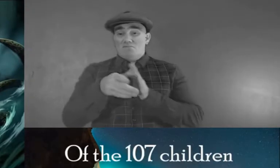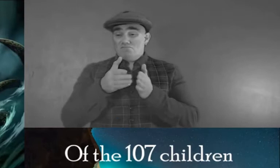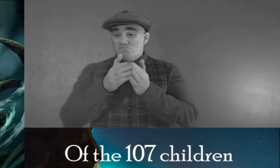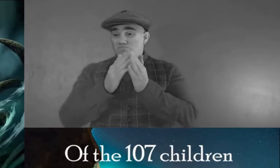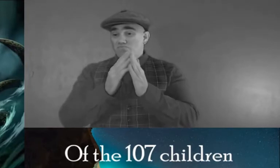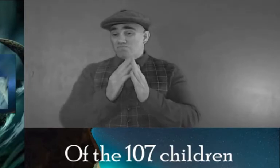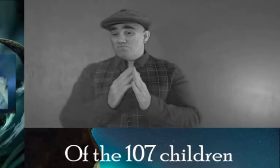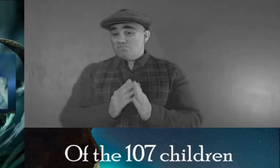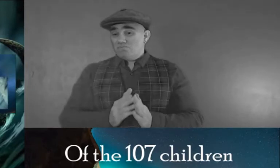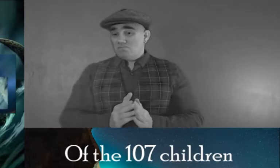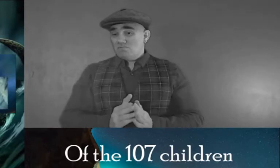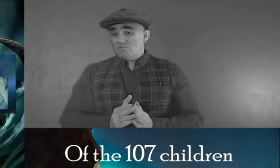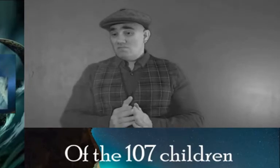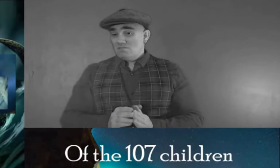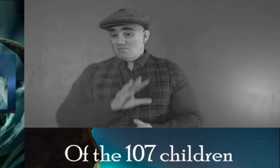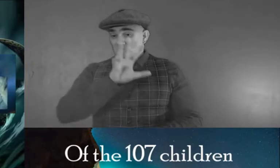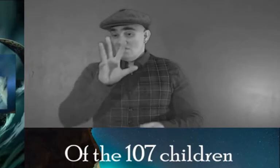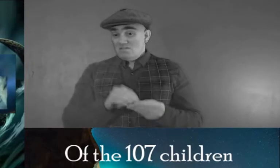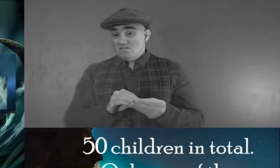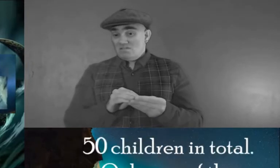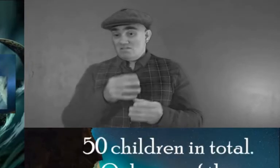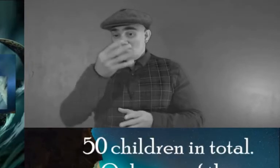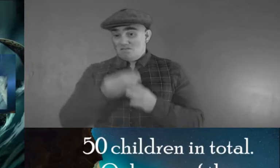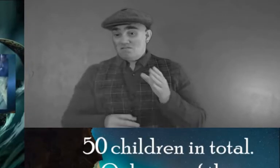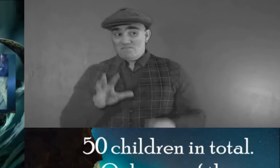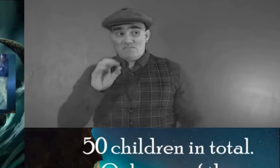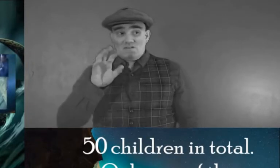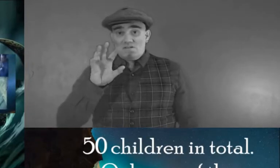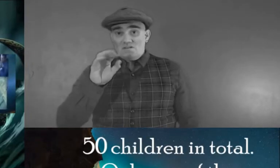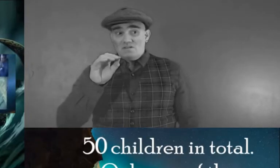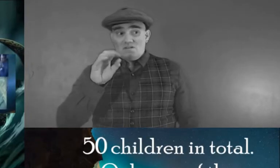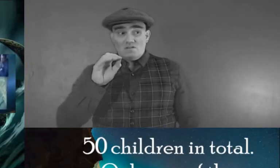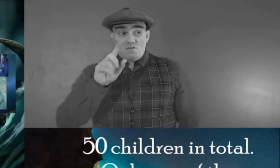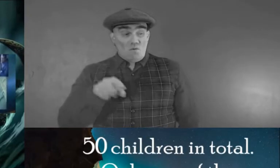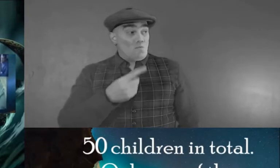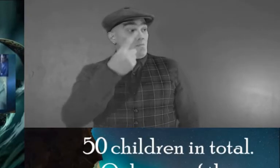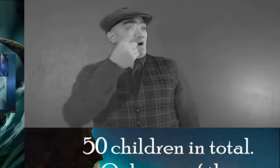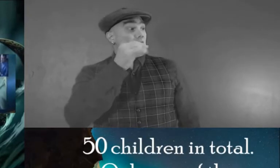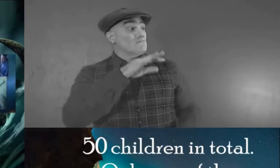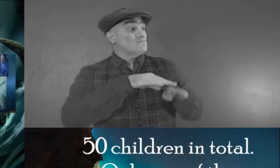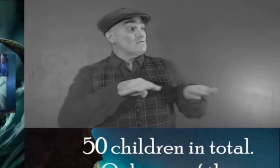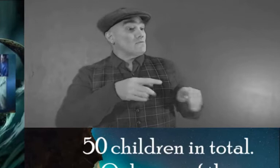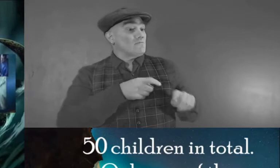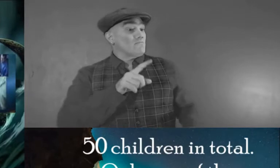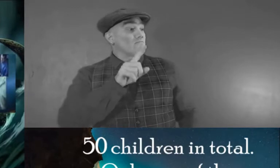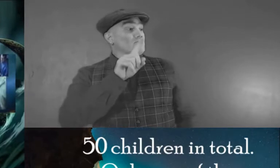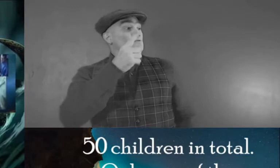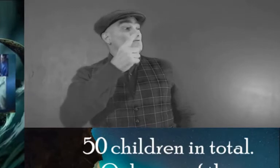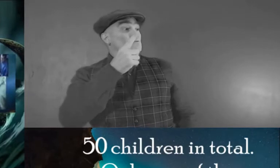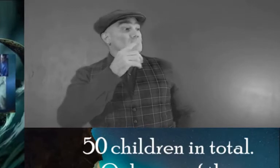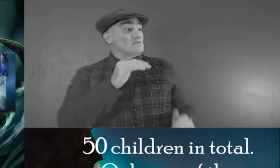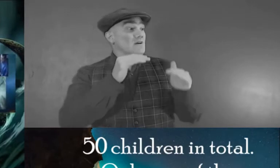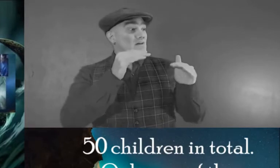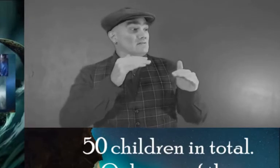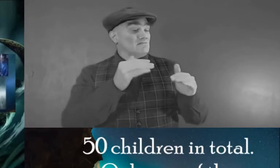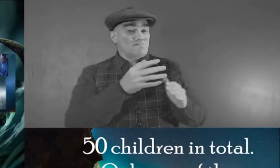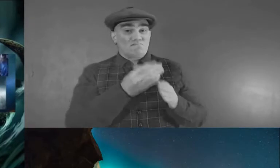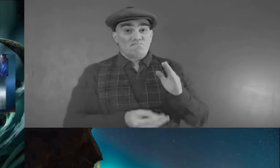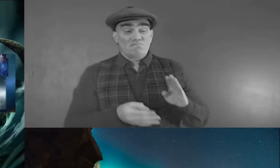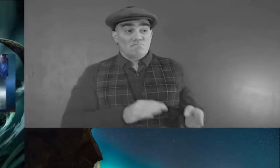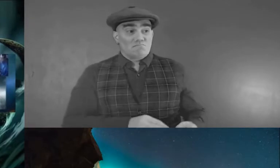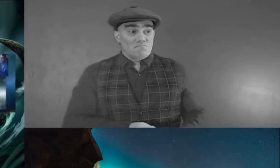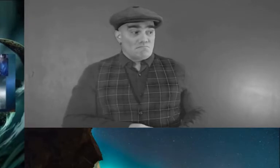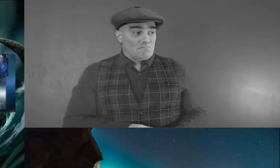half were killed in the ship sank. 50 children in total. Only one of the children from first class perished.